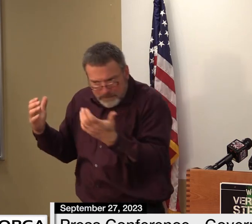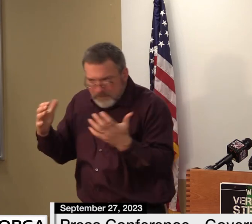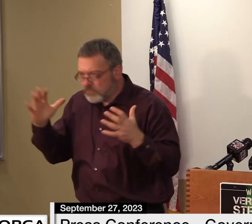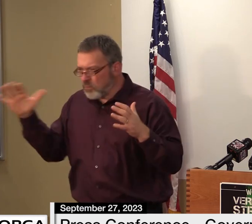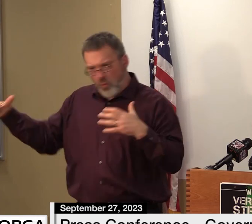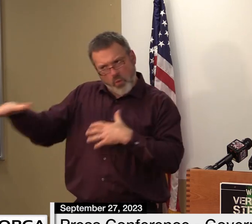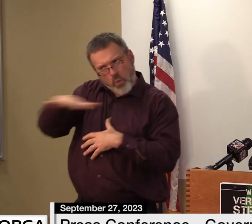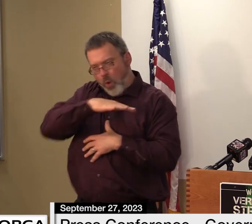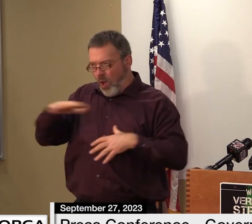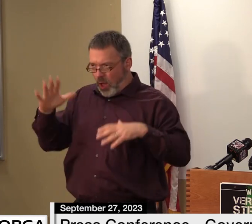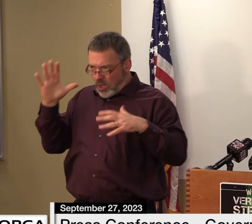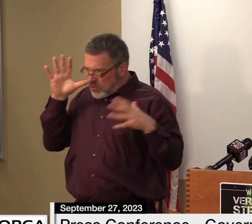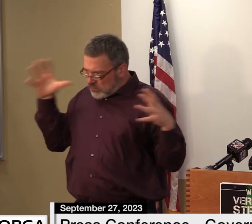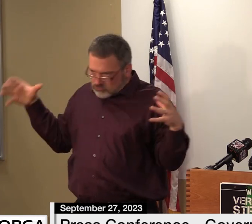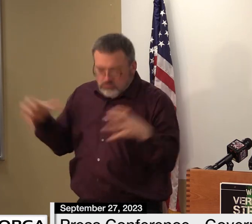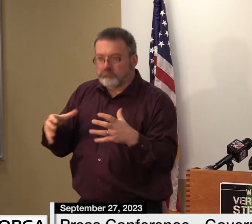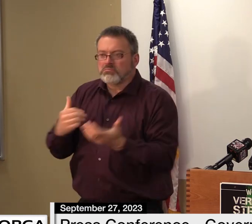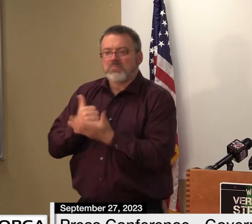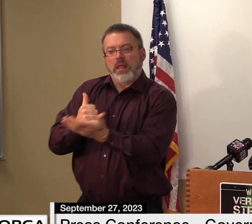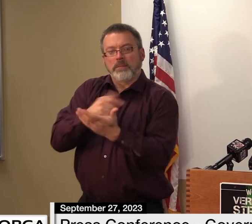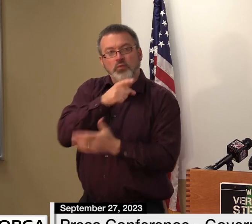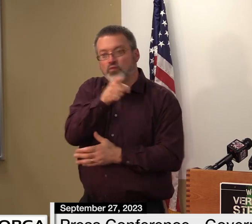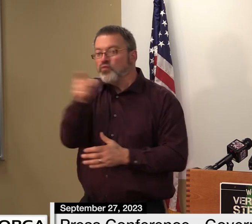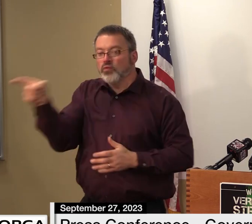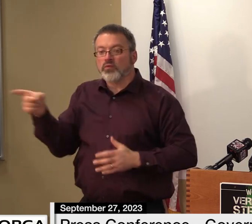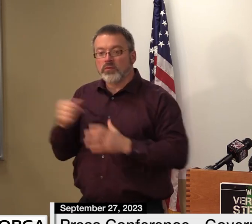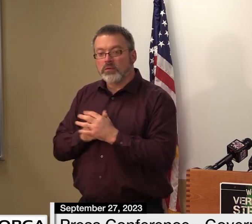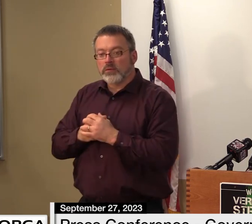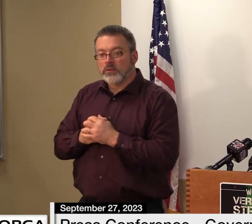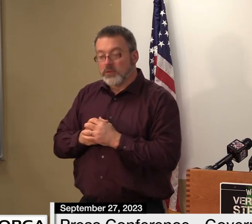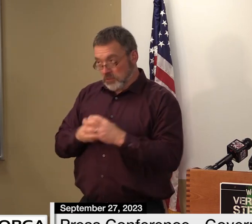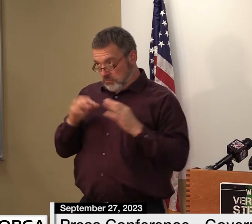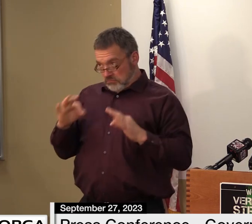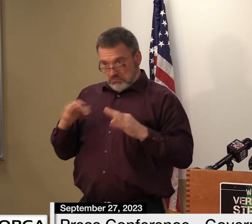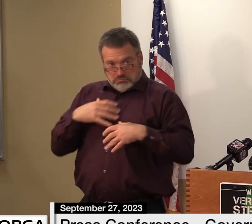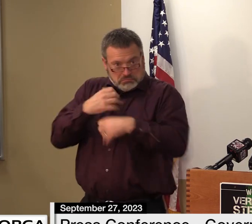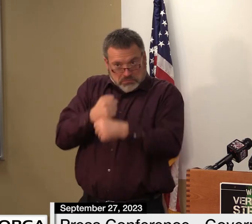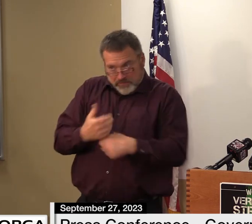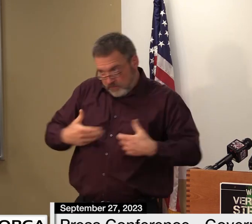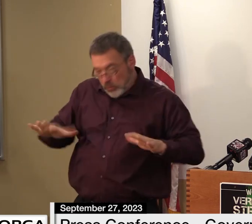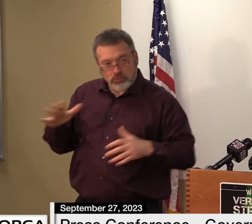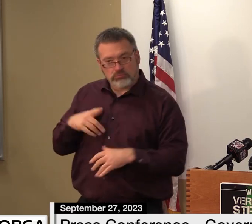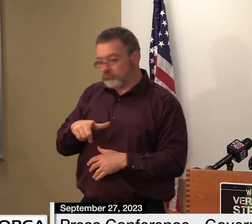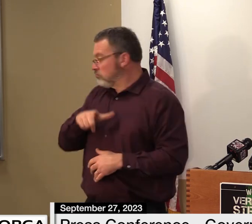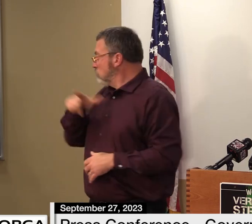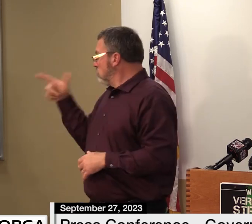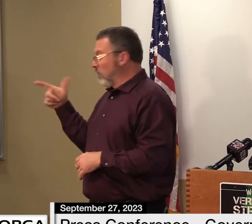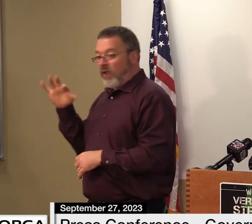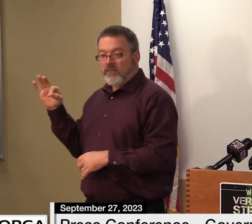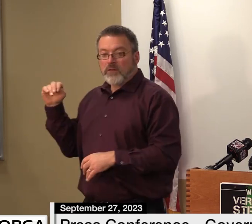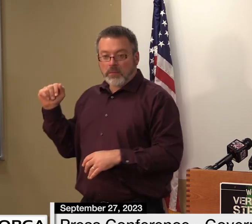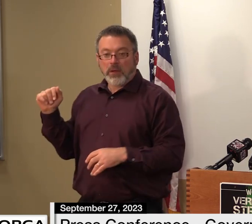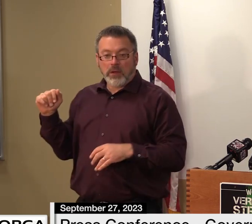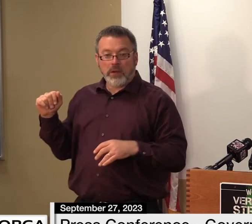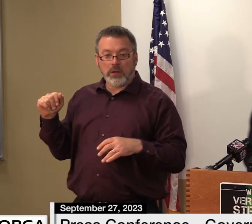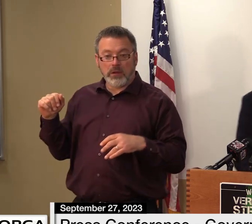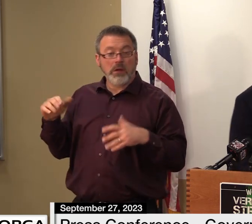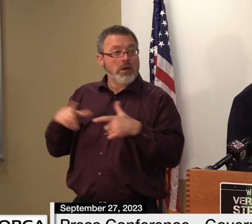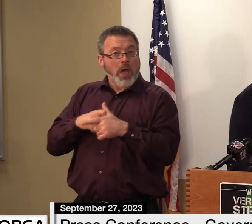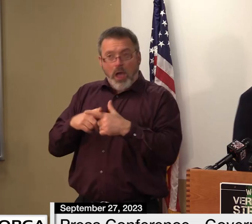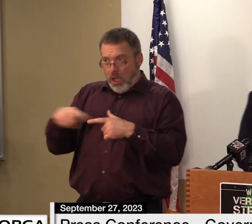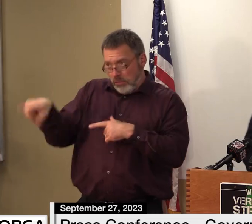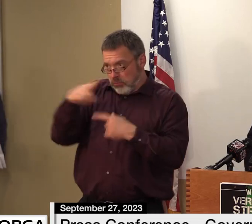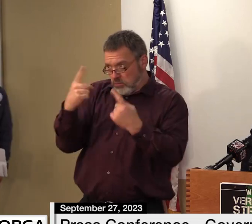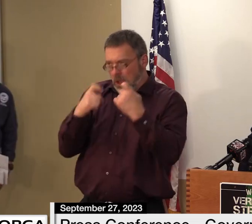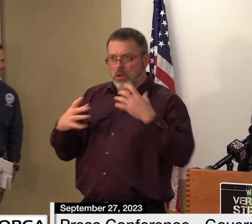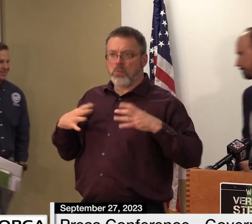I'm happy to hand it to the general here to talk further about what's going on with FEMA, but I'm happy to answer questions at the end.